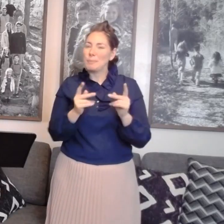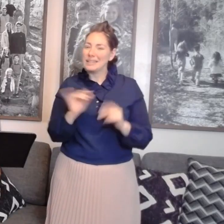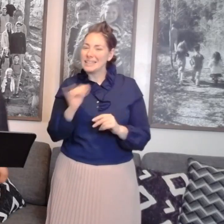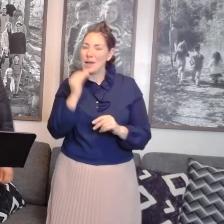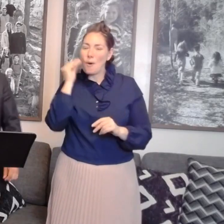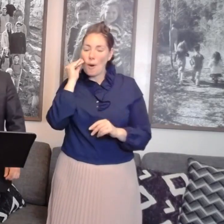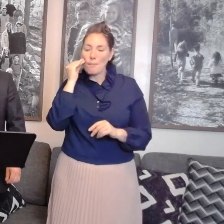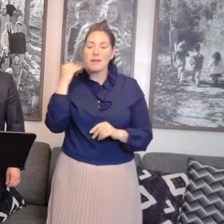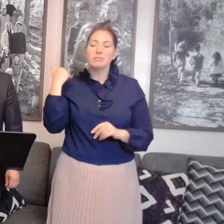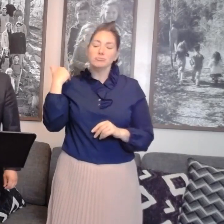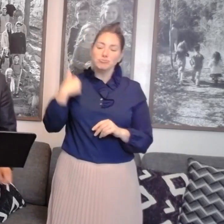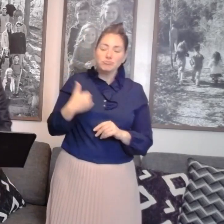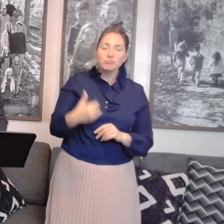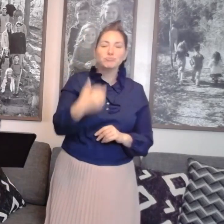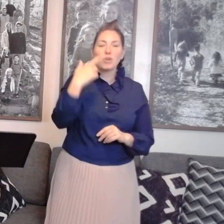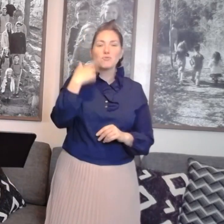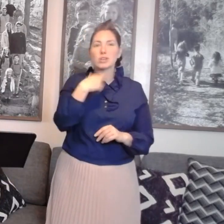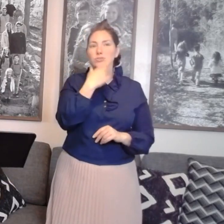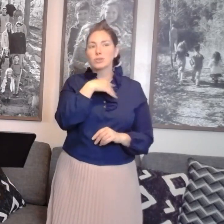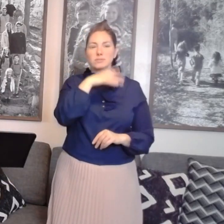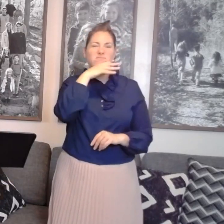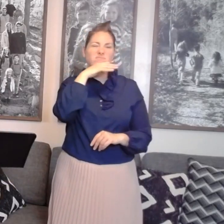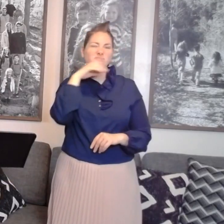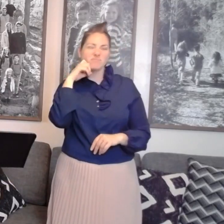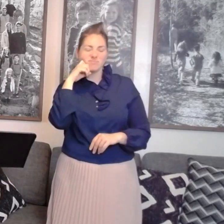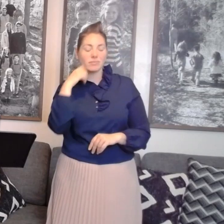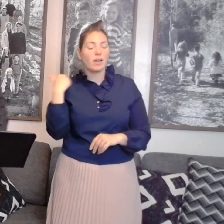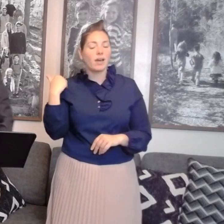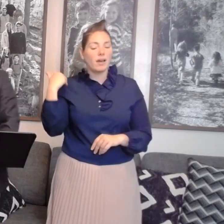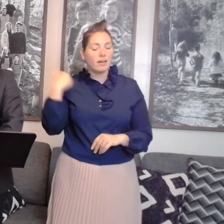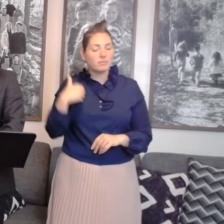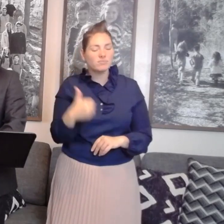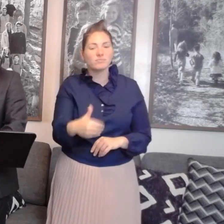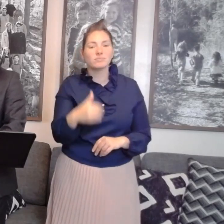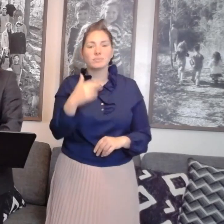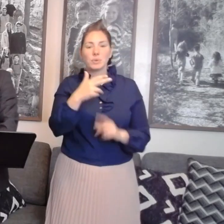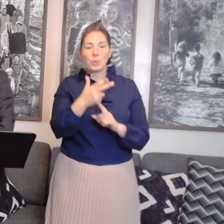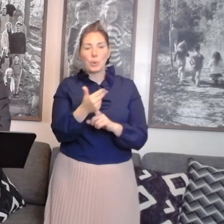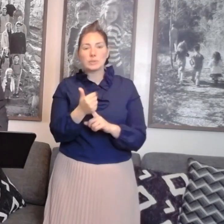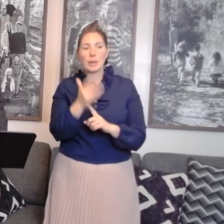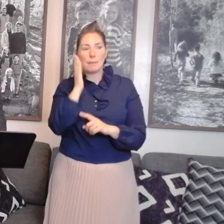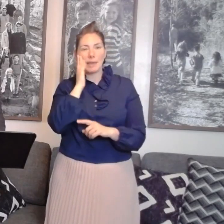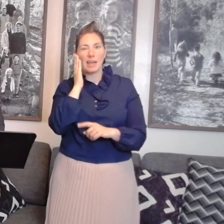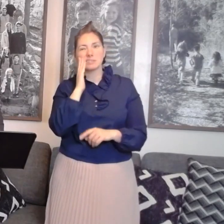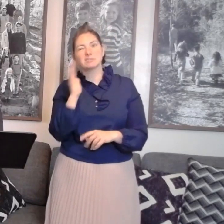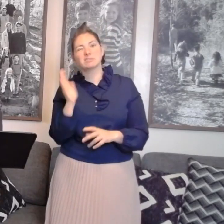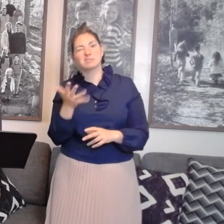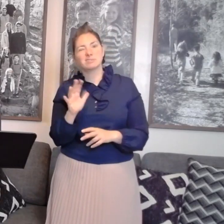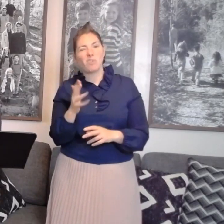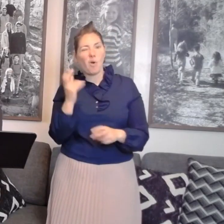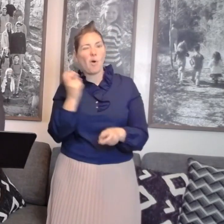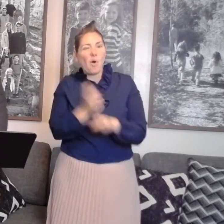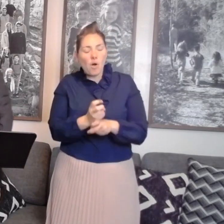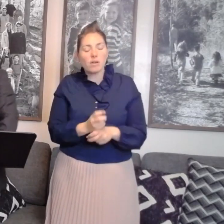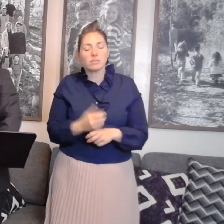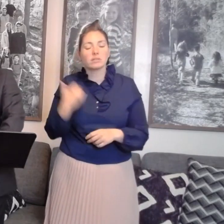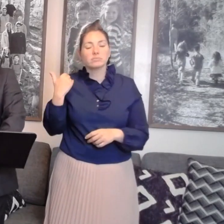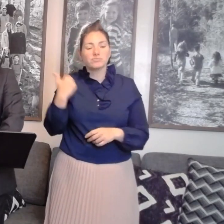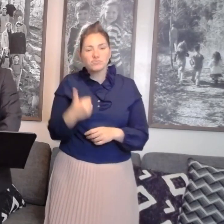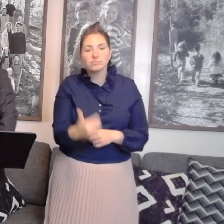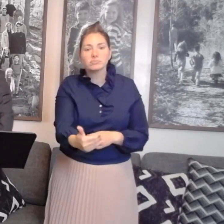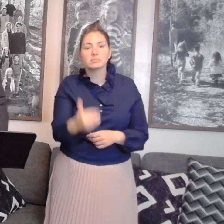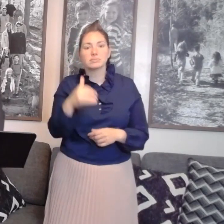After a while, restaurants get old. And after a while, hotel beds get hard. And after a